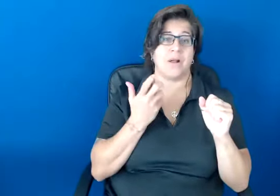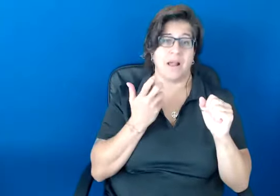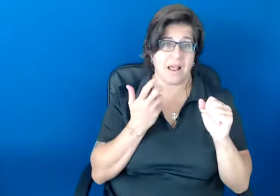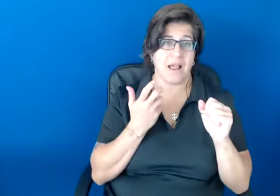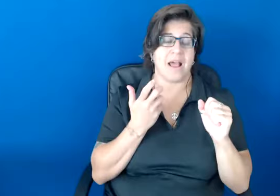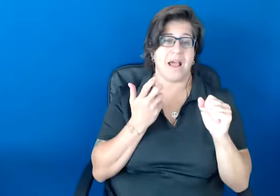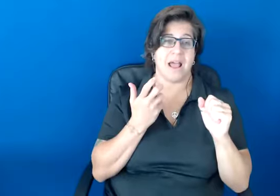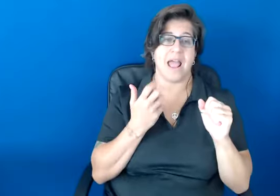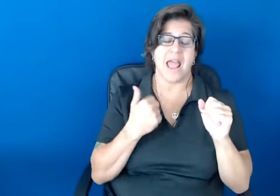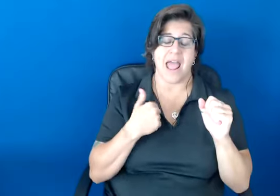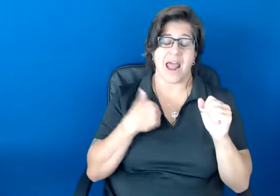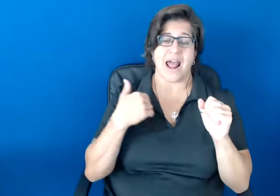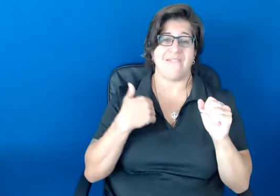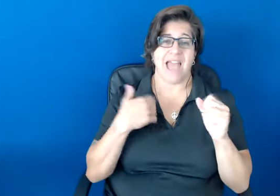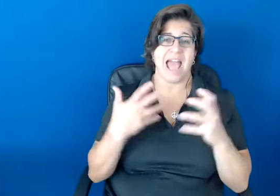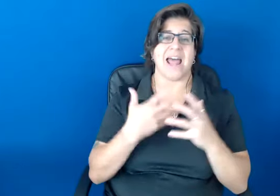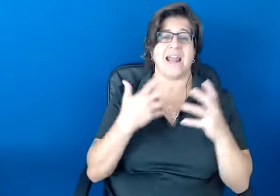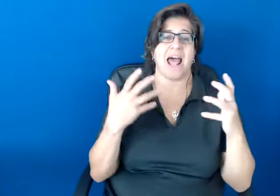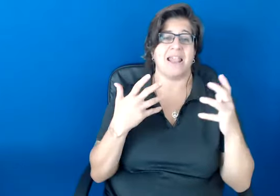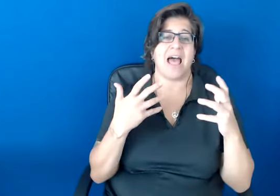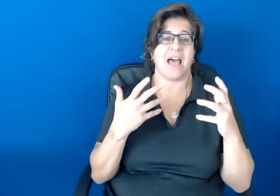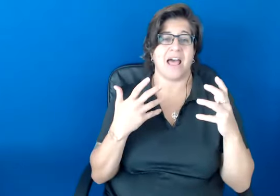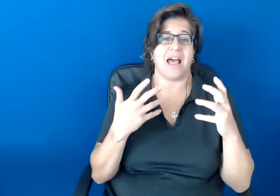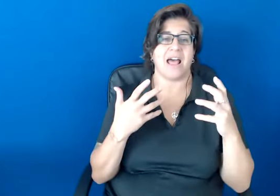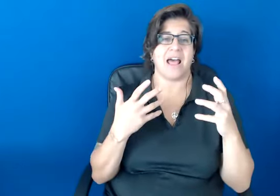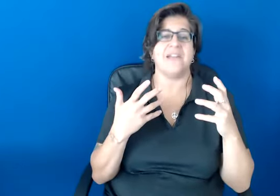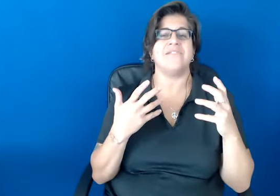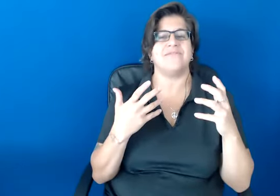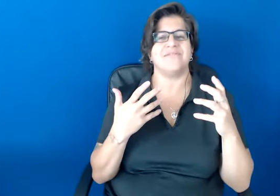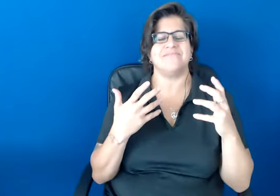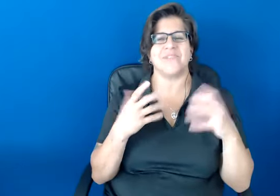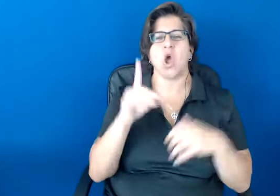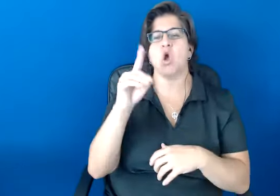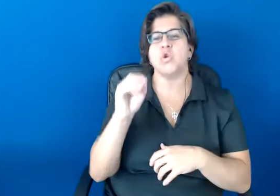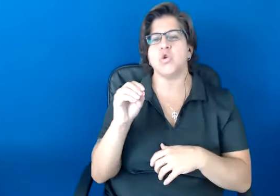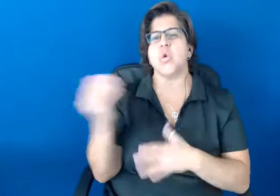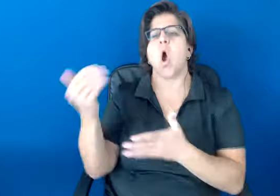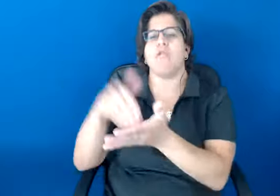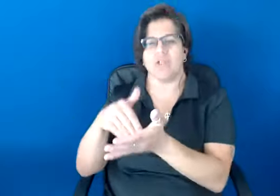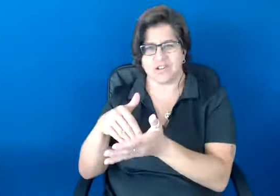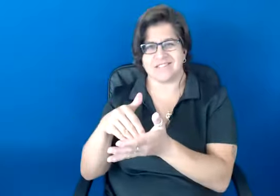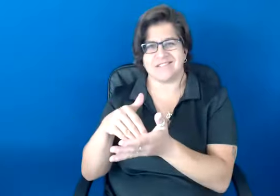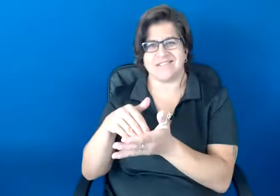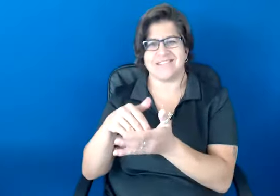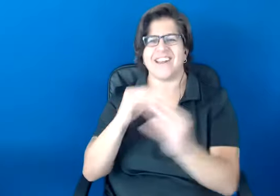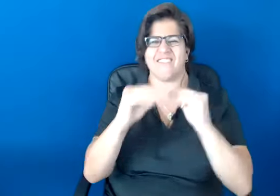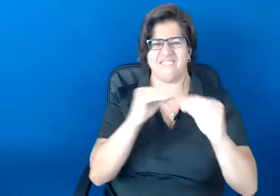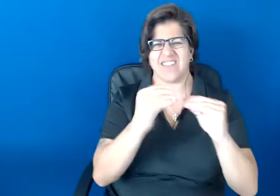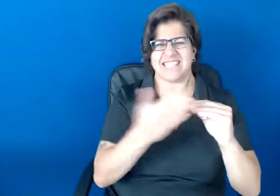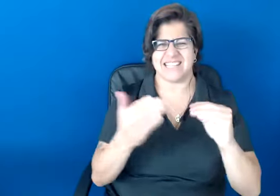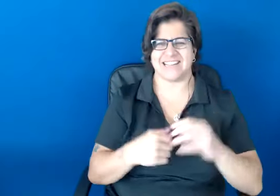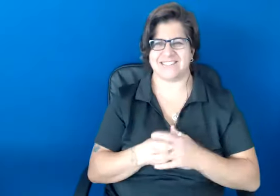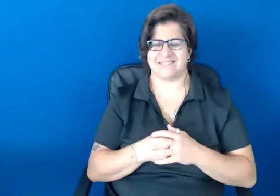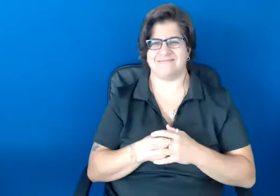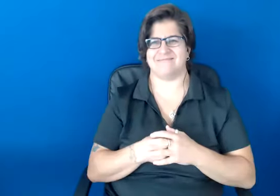And I've had a lot of repeat for correction. I had this amazing 80th